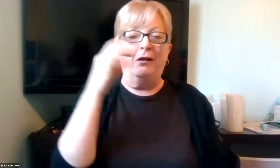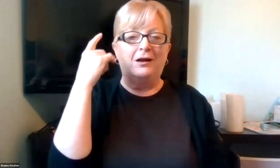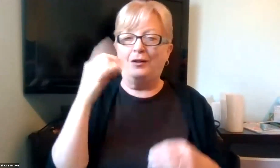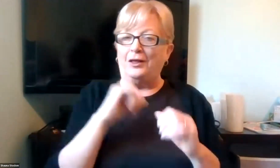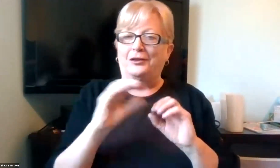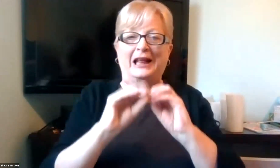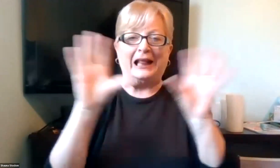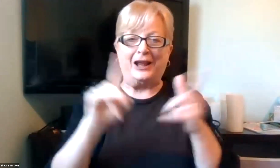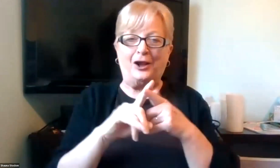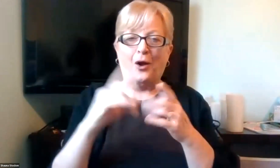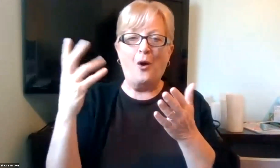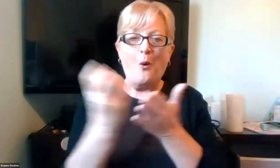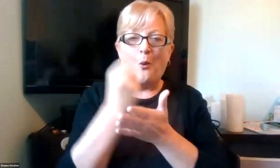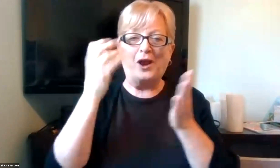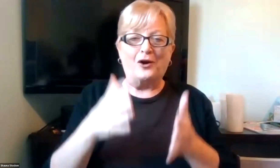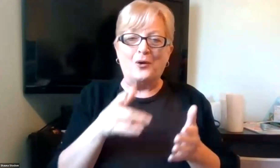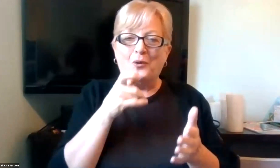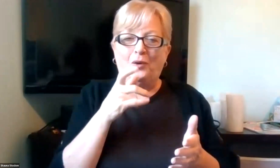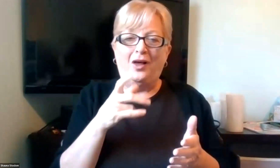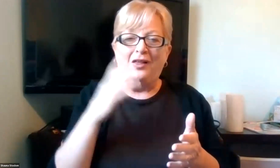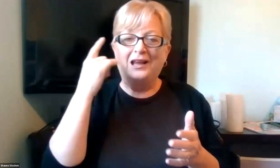So I think people are liking them all.